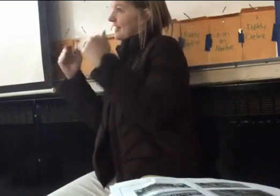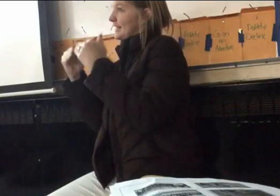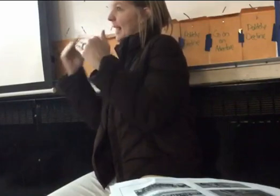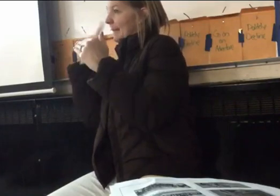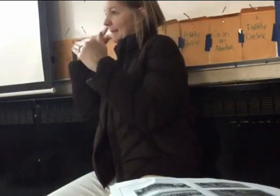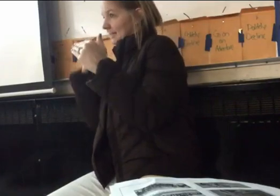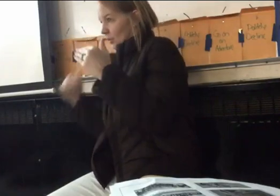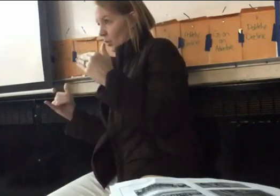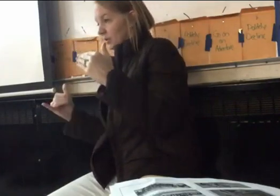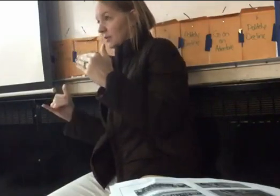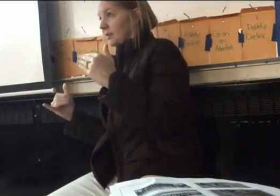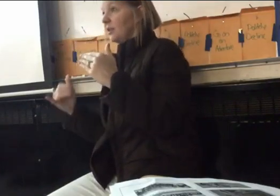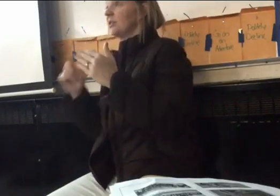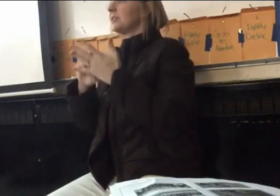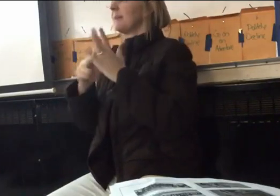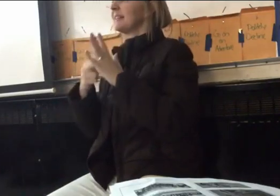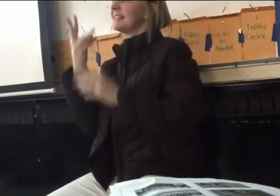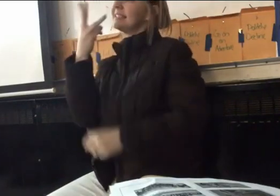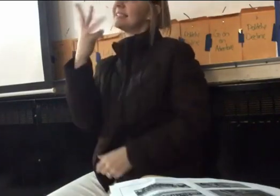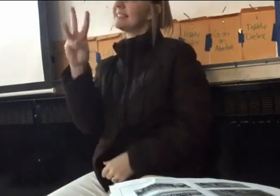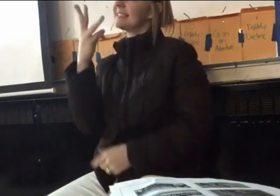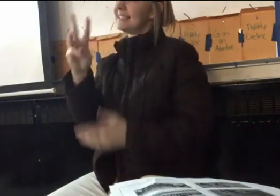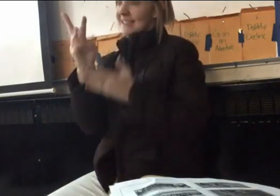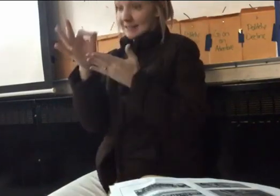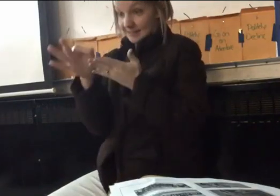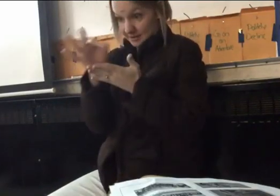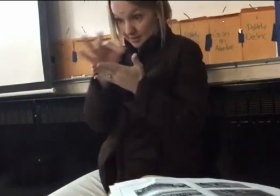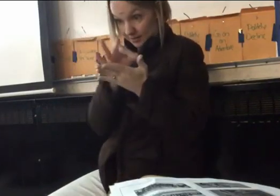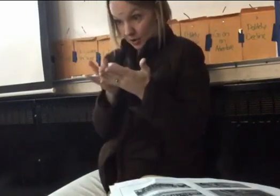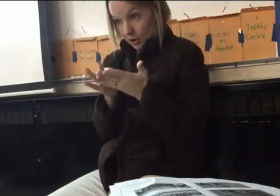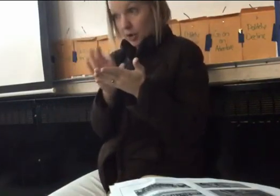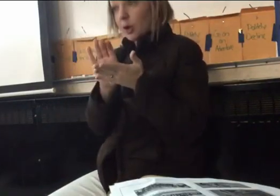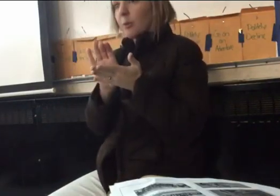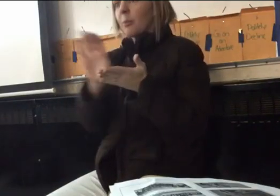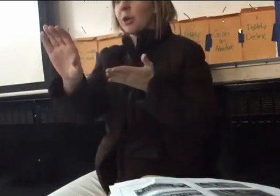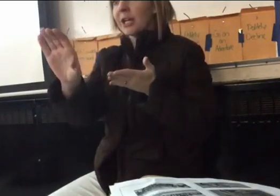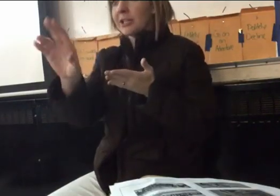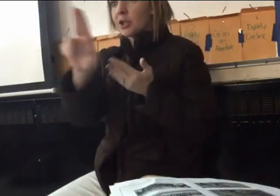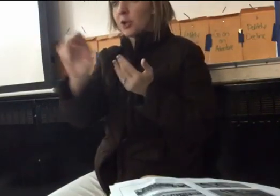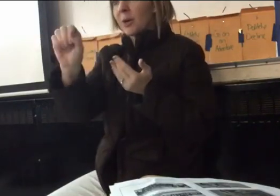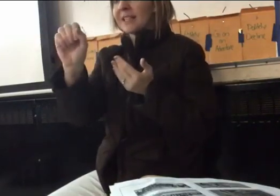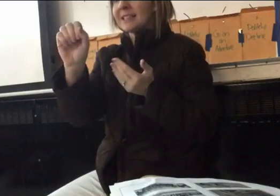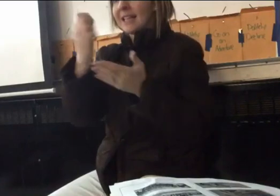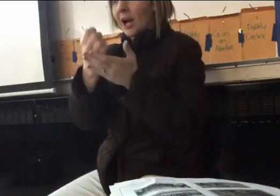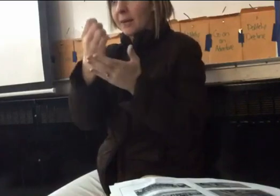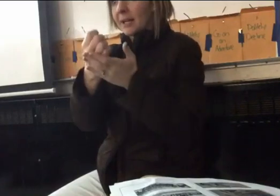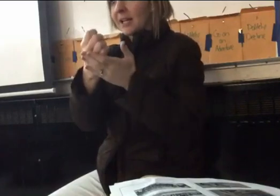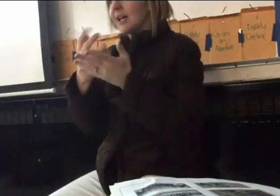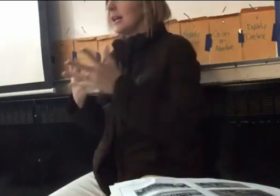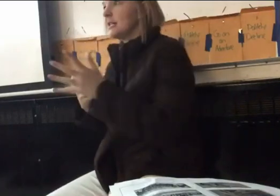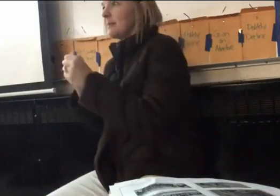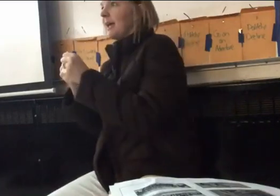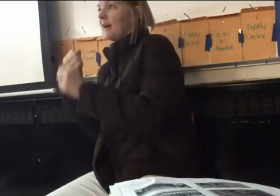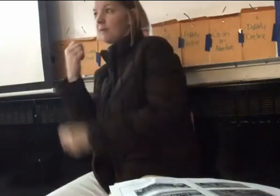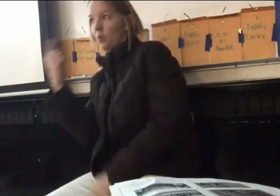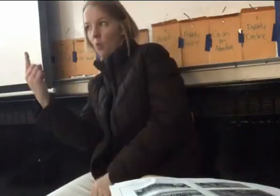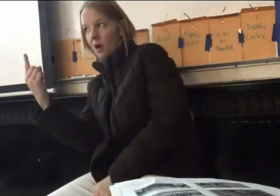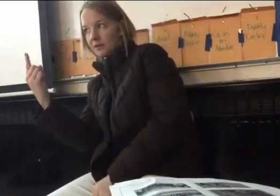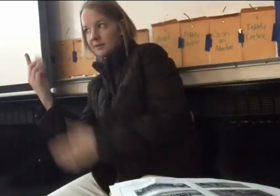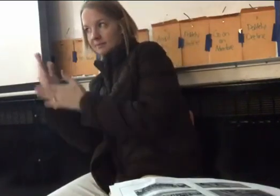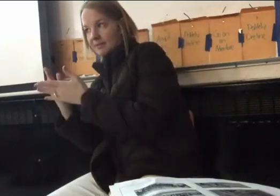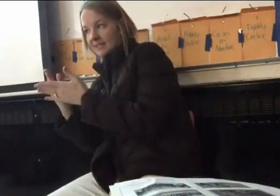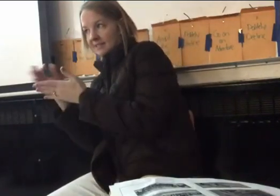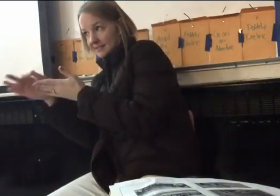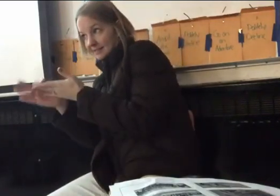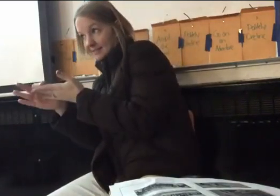in 16 pieces of silver into the U.S. economy to be able to make up for your 1 piece of gold. So that becomes a